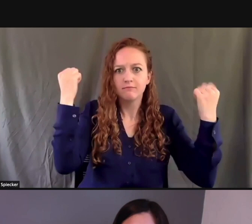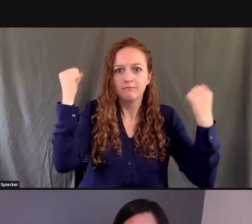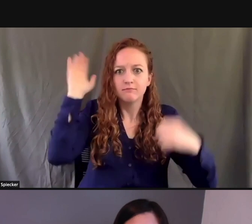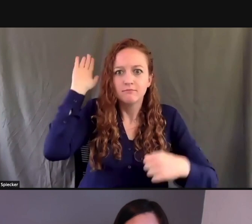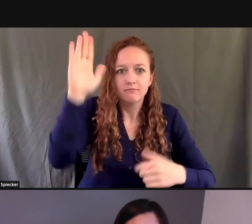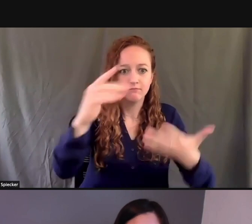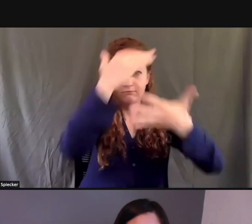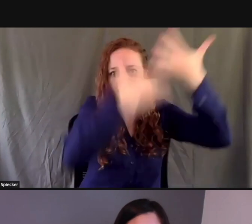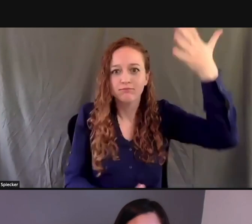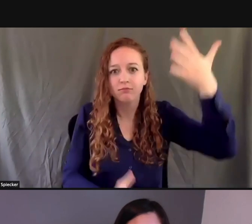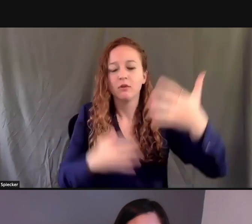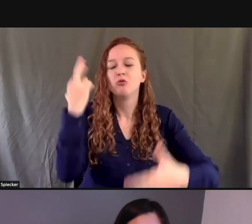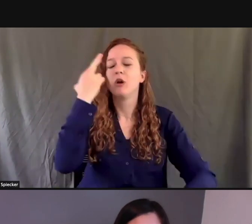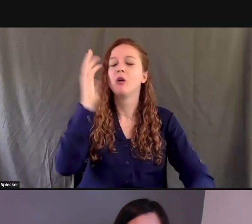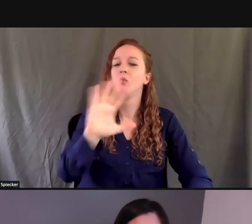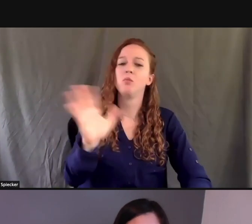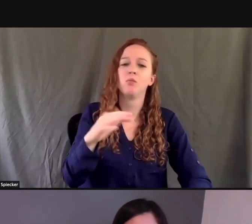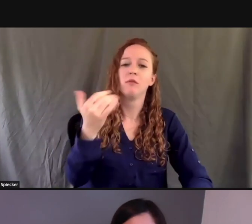be hesitant,